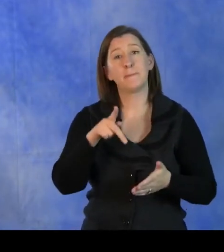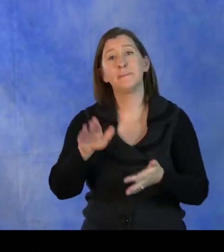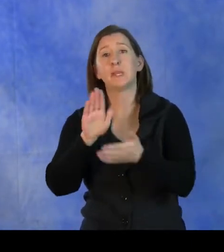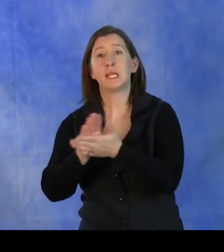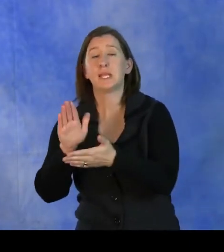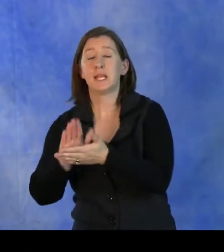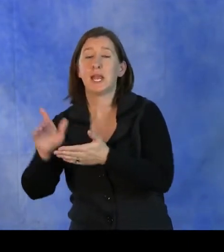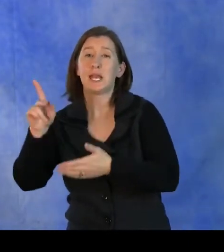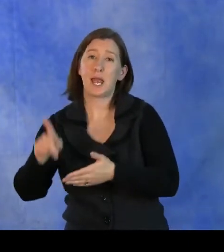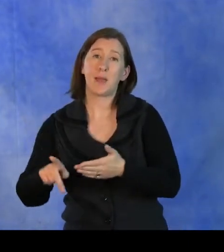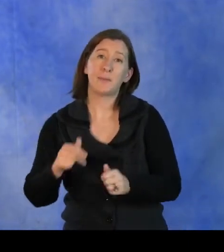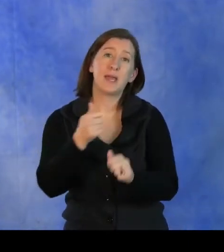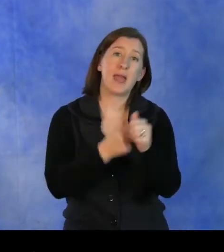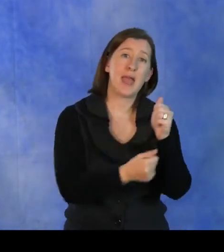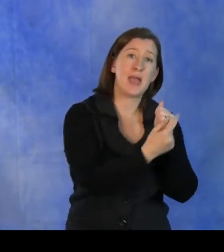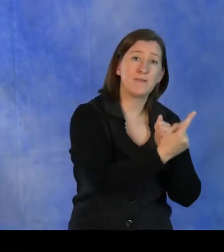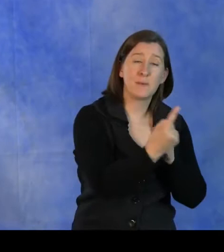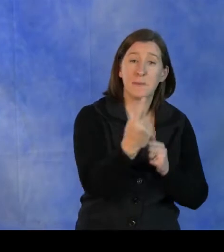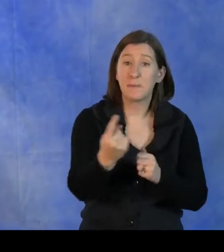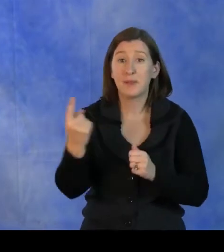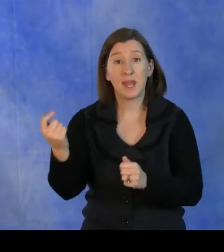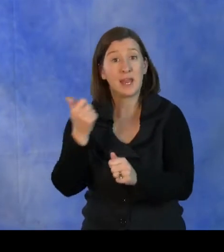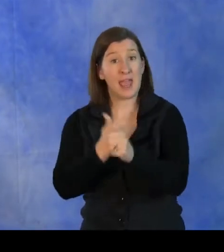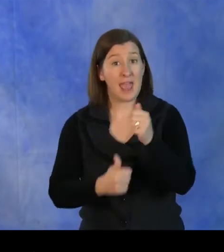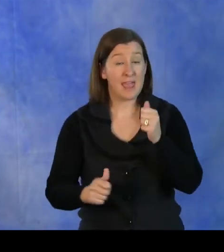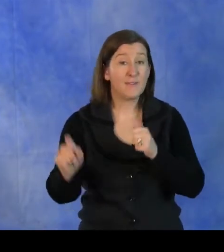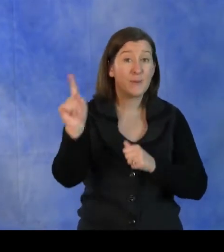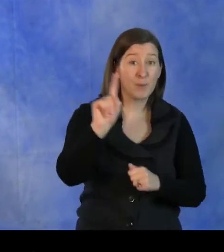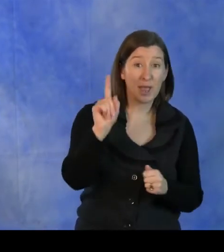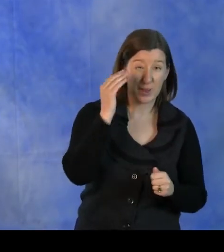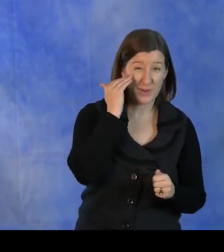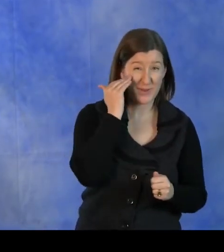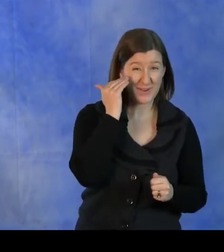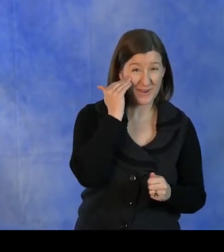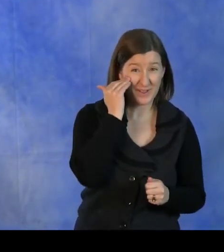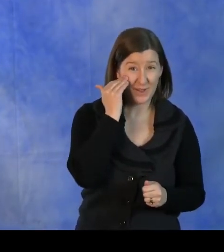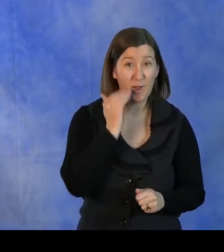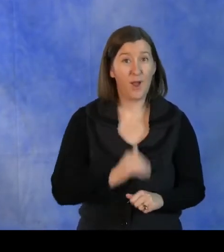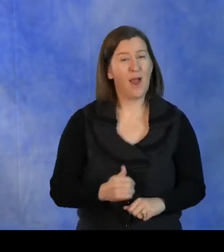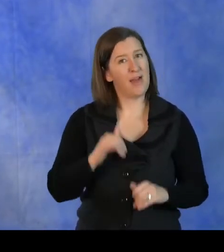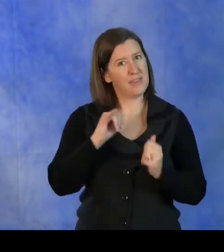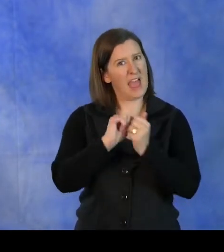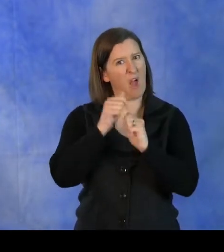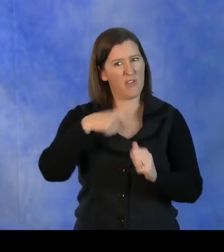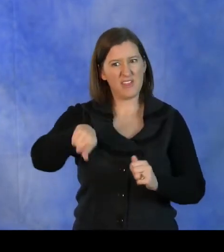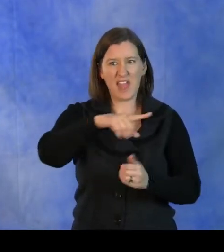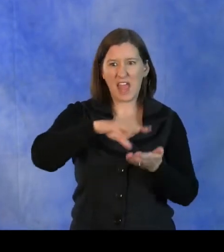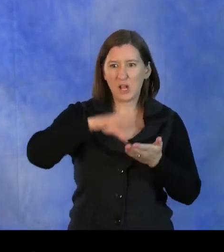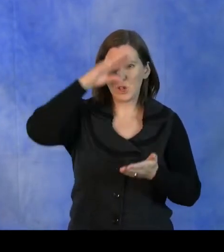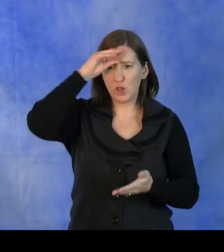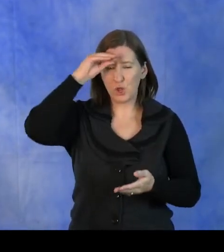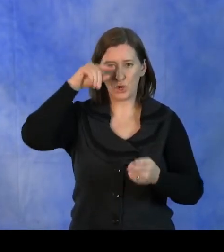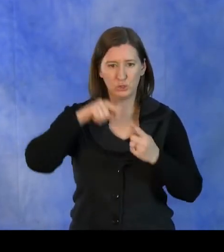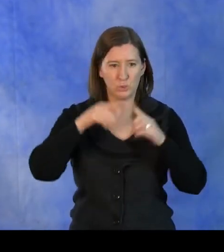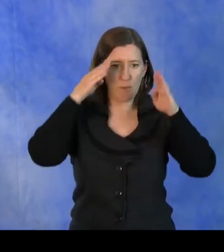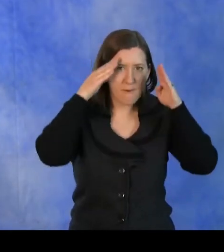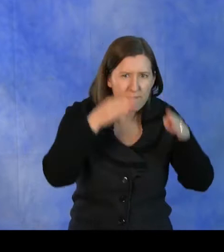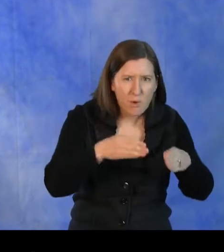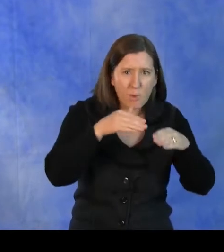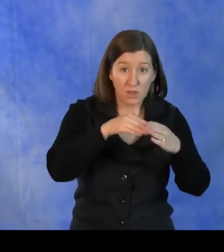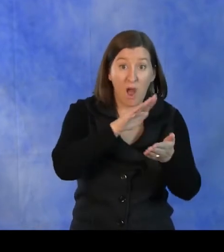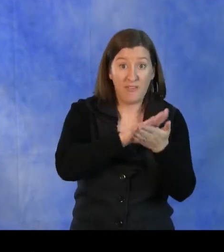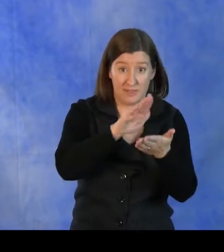kids sing like the cleanup song. Everyone has to clean up. So that's how